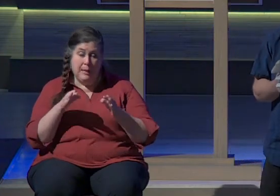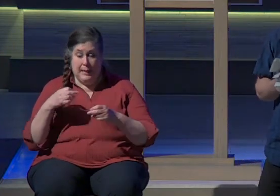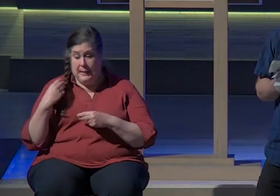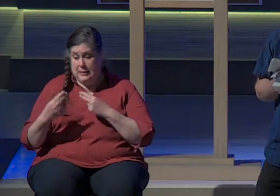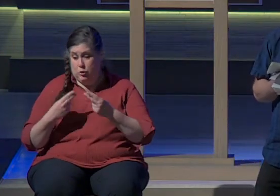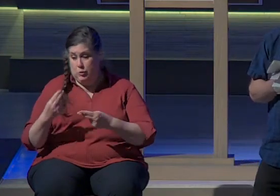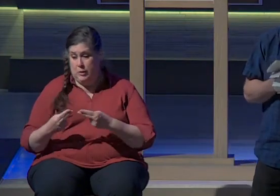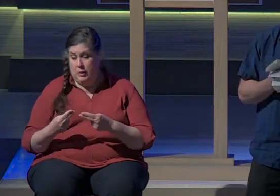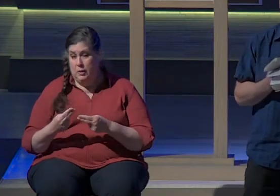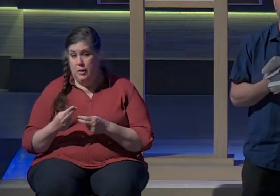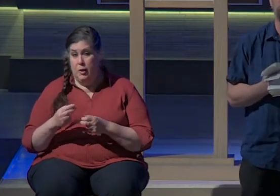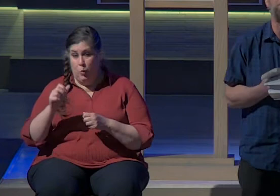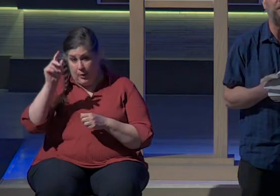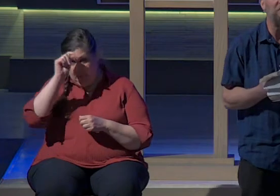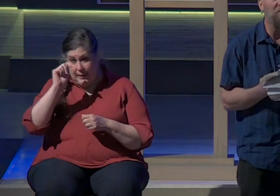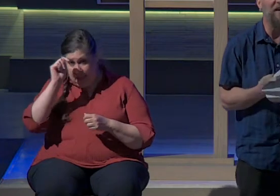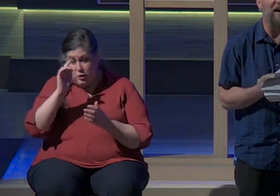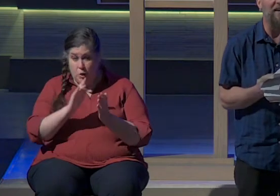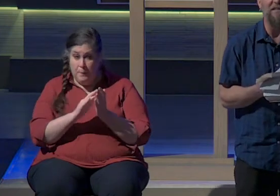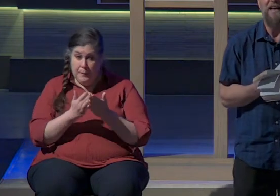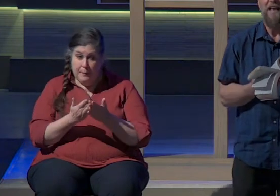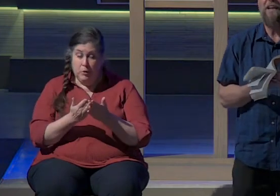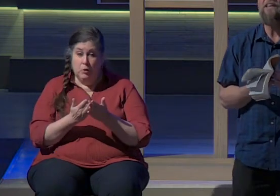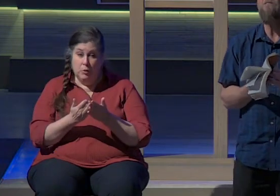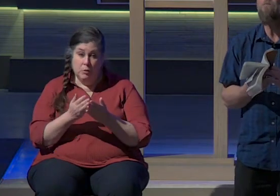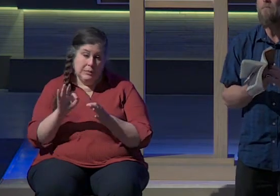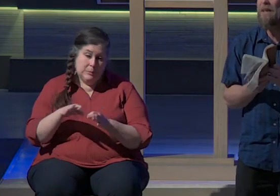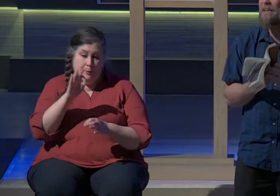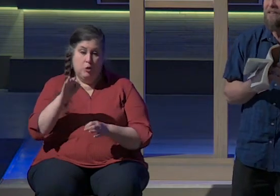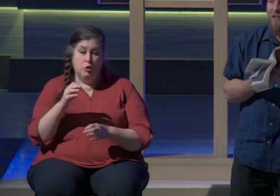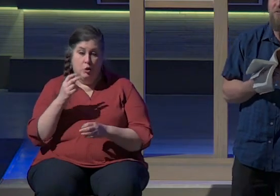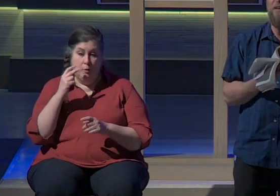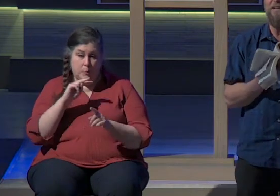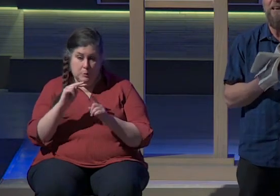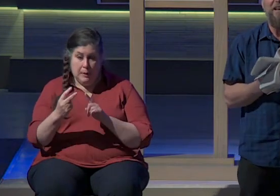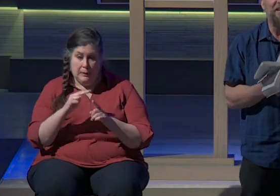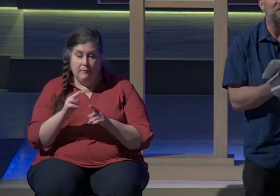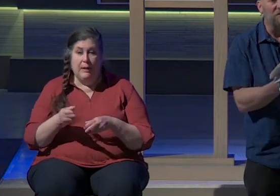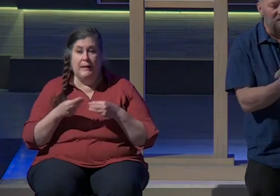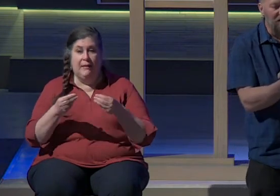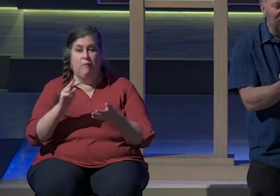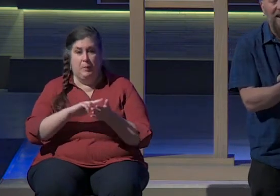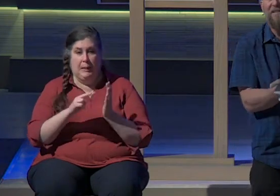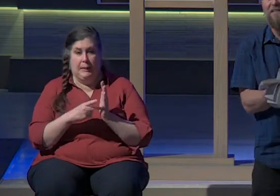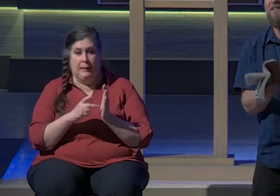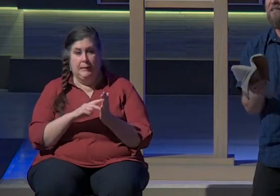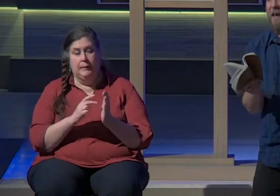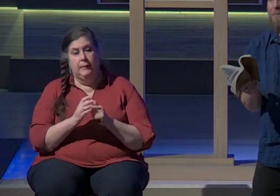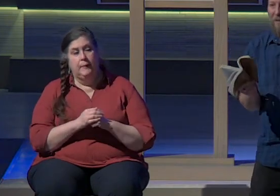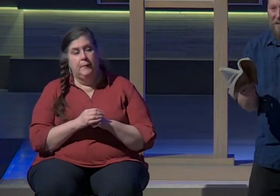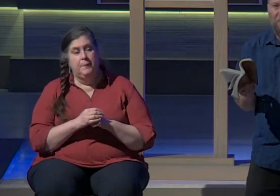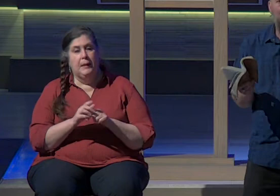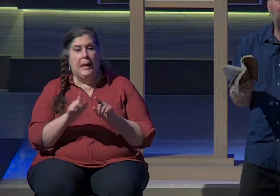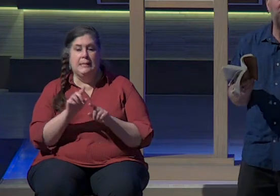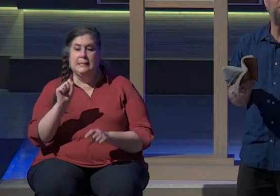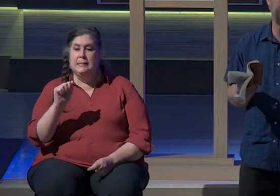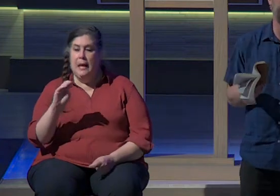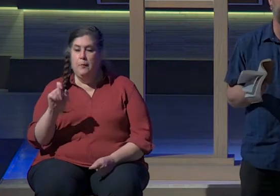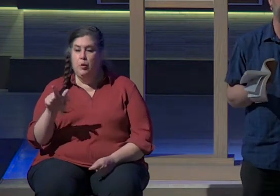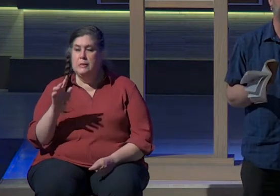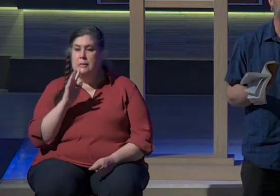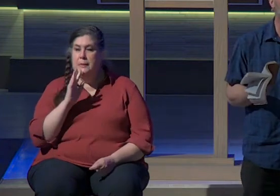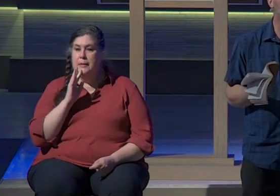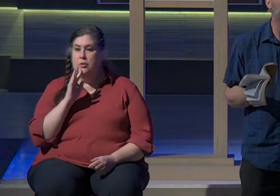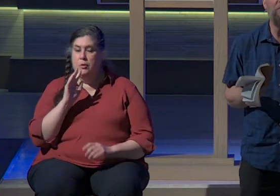with theological, biblical, spiritual eyes and give meaning to it. And so as Samuel is speaking to the